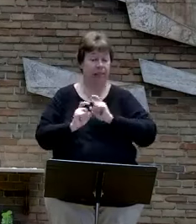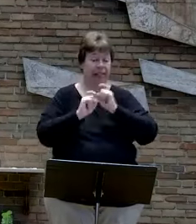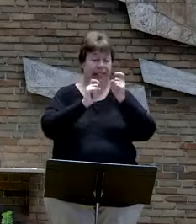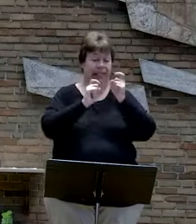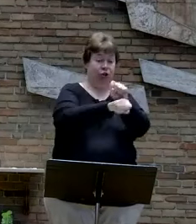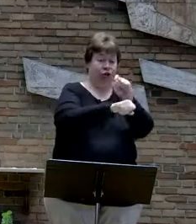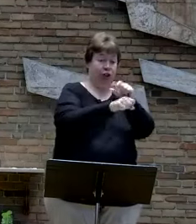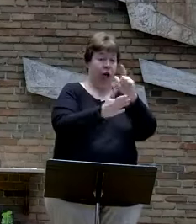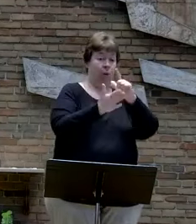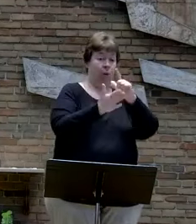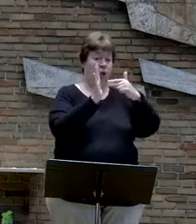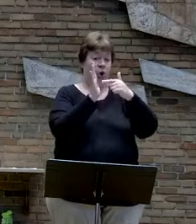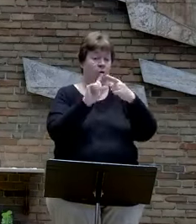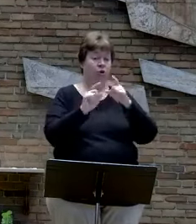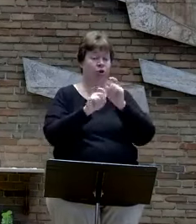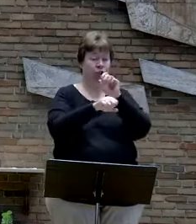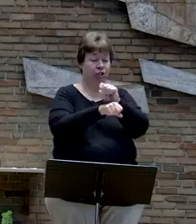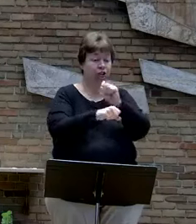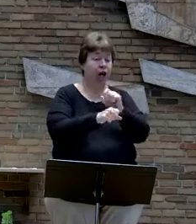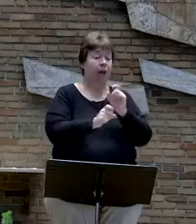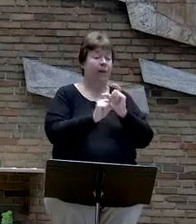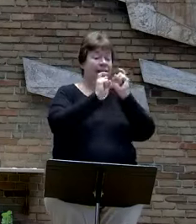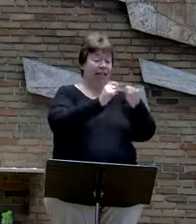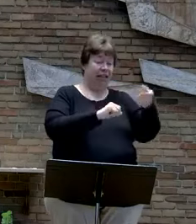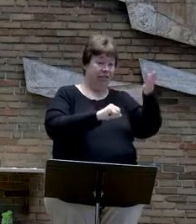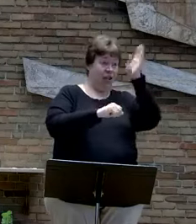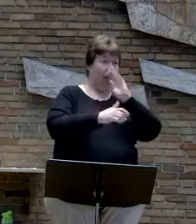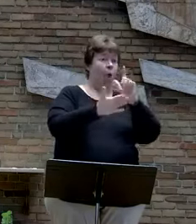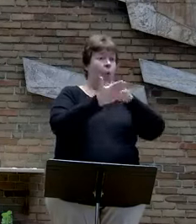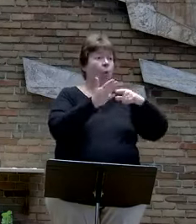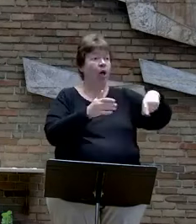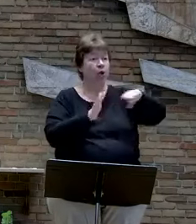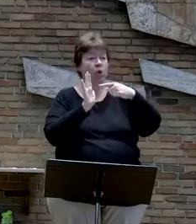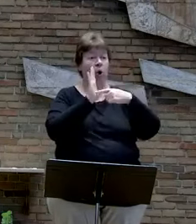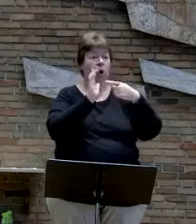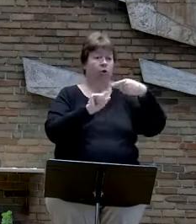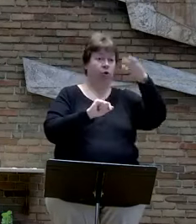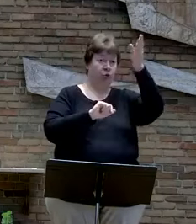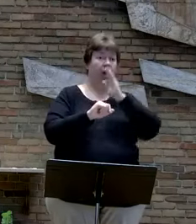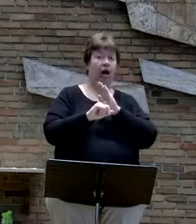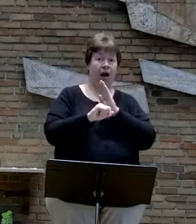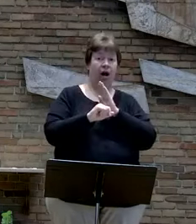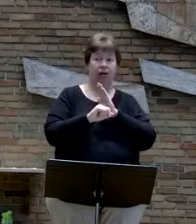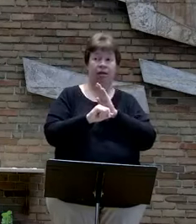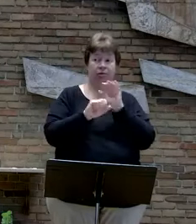job what you owe to your job. Give to God what you owe to God.